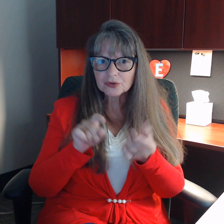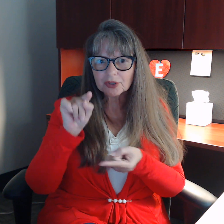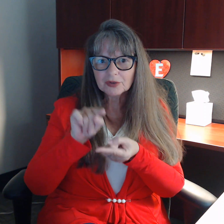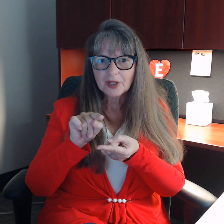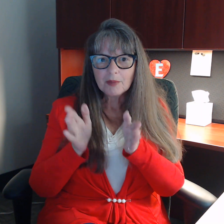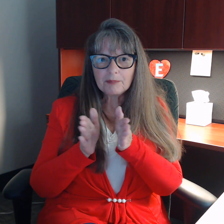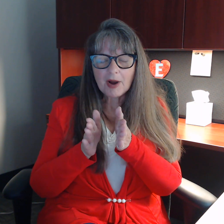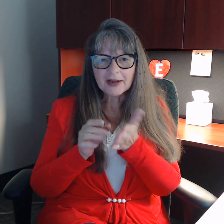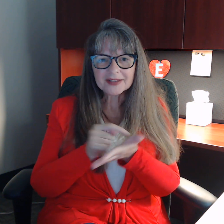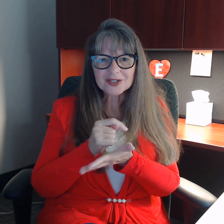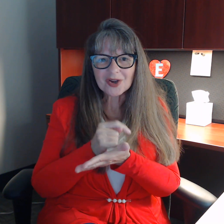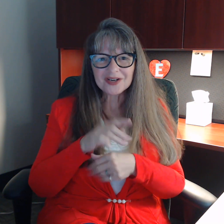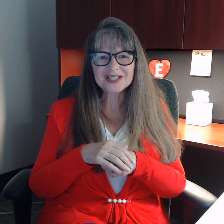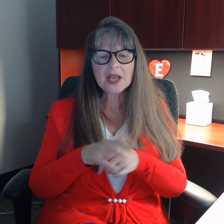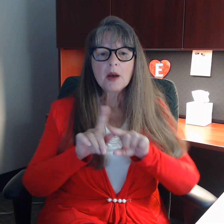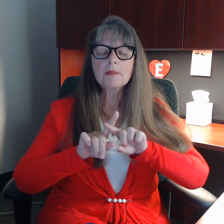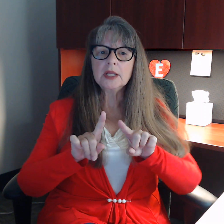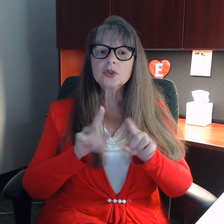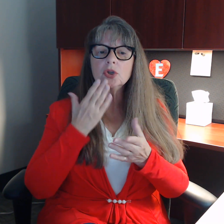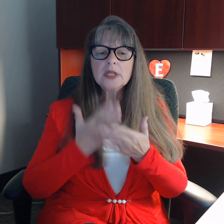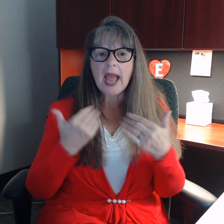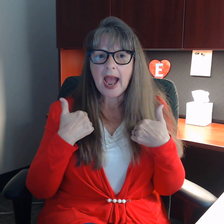little pocket thesaurus. But it's good to have,